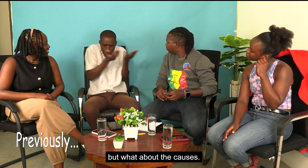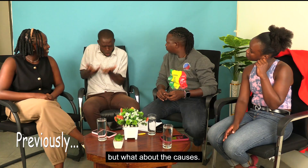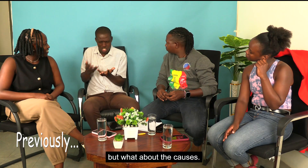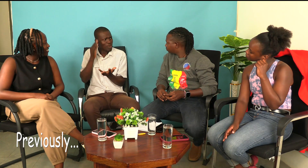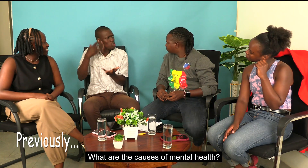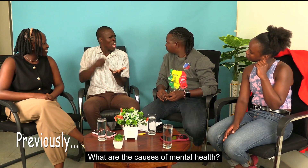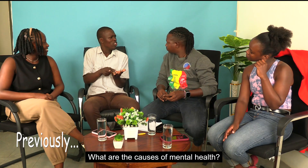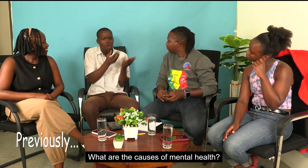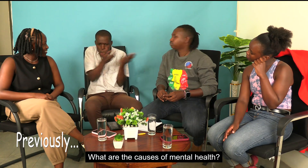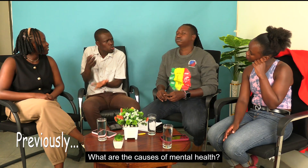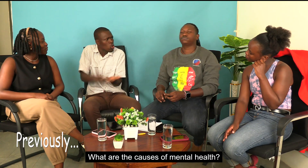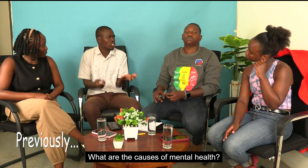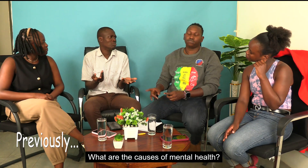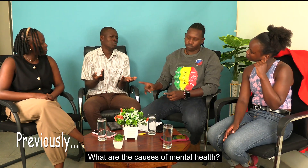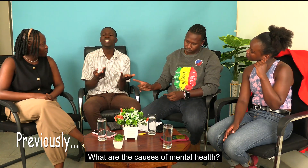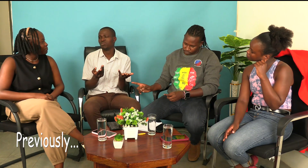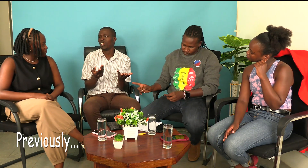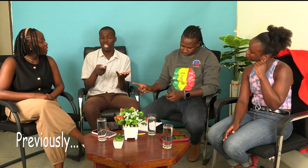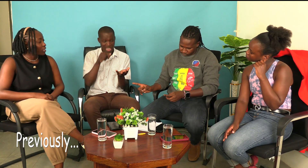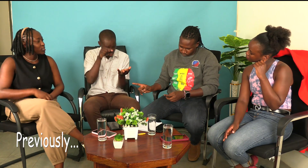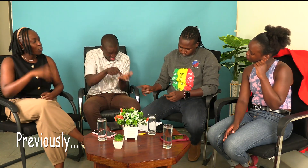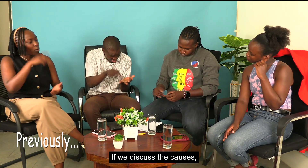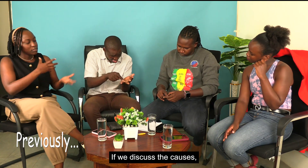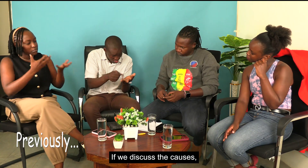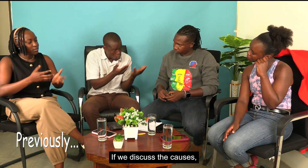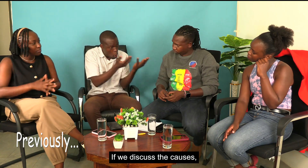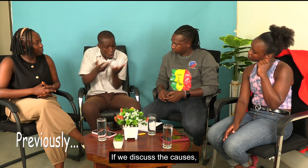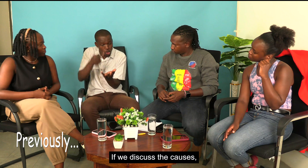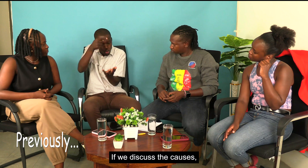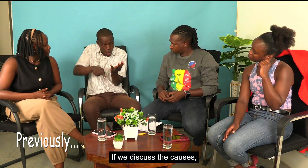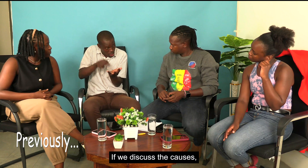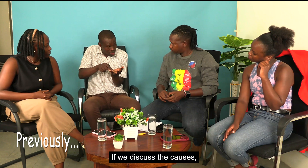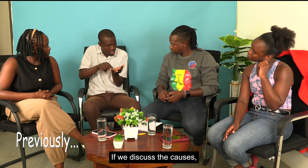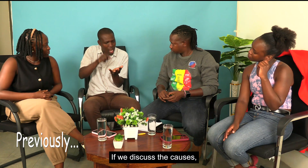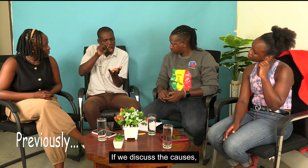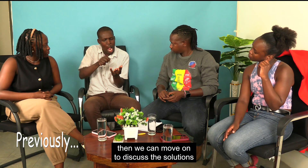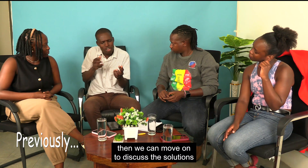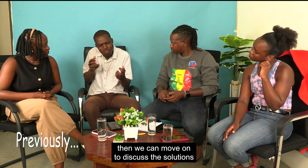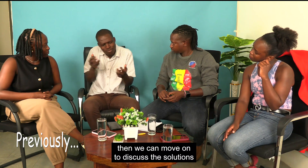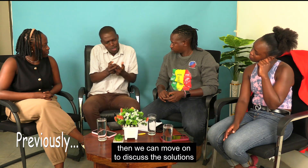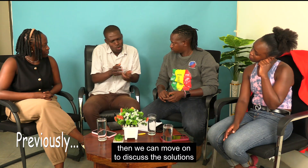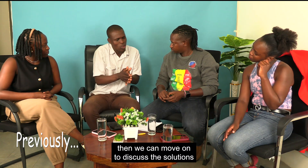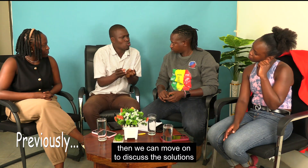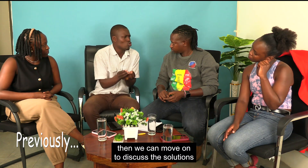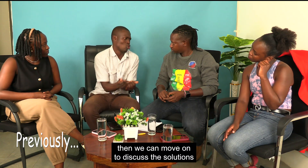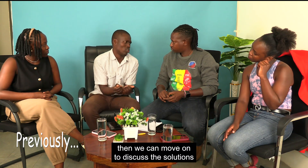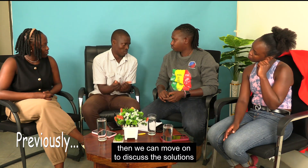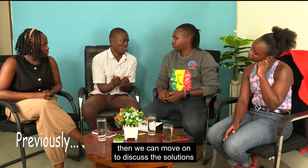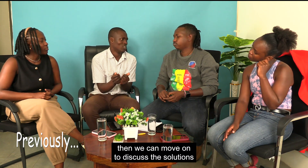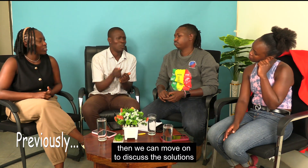talked about mental health, but what is the causes of the mental health? What is the cause? I think from this cause we can merge it so that we